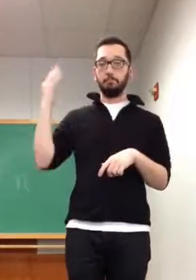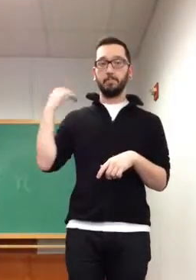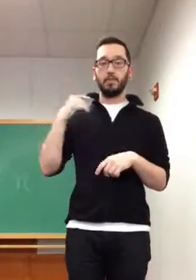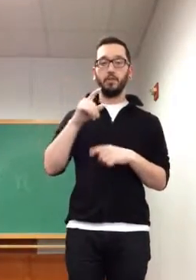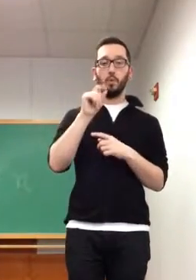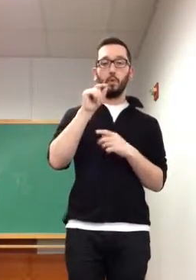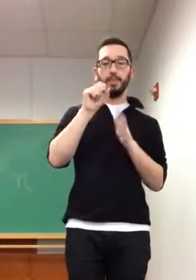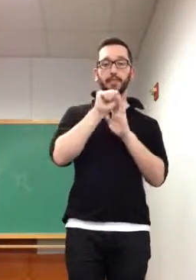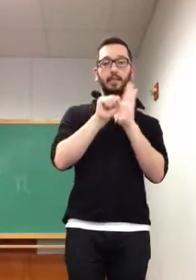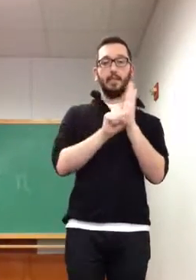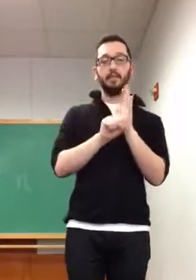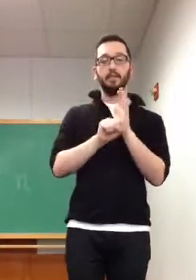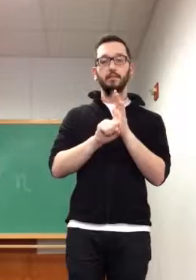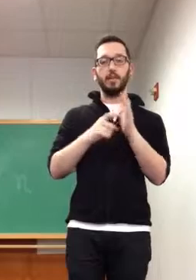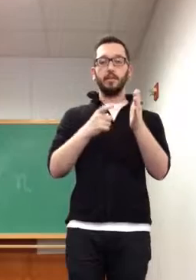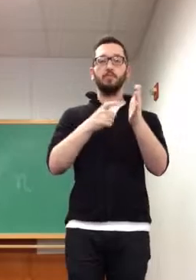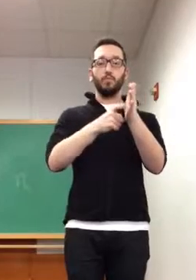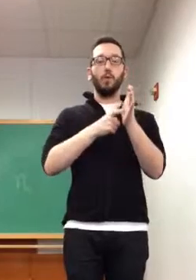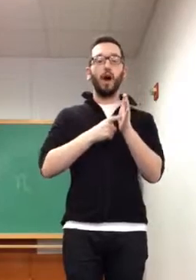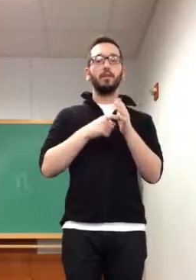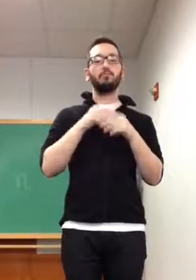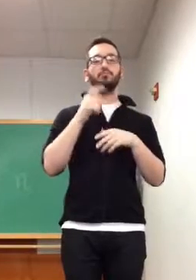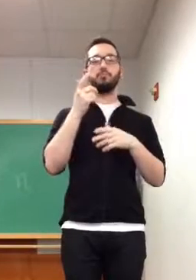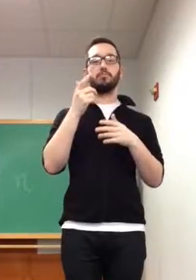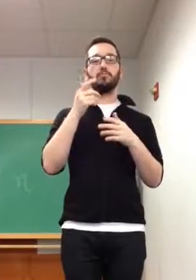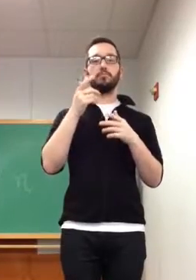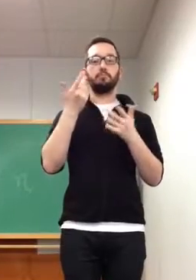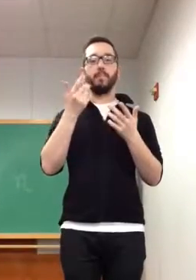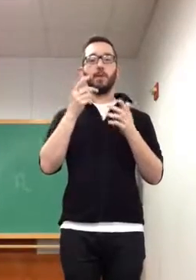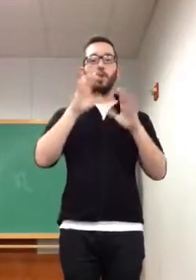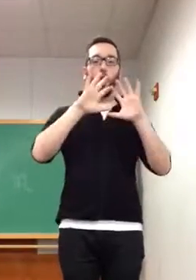be taught, so that there was some kind of a